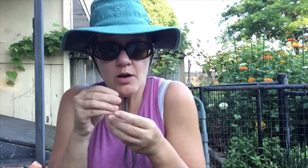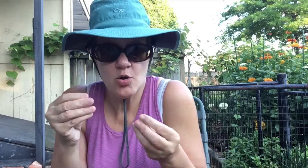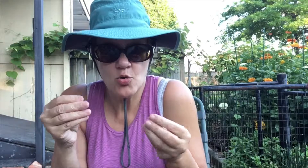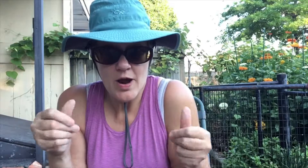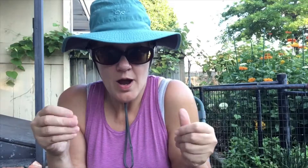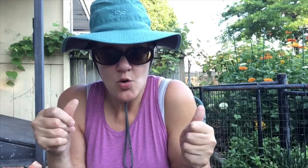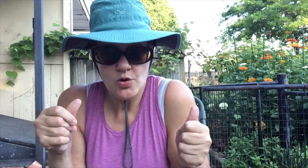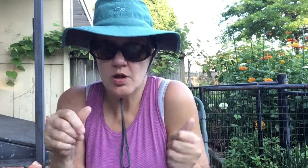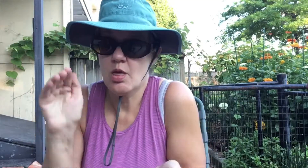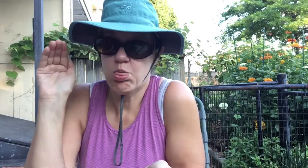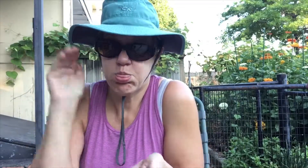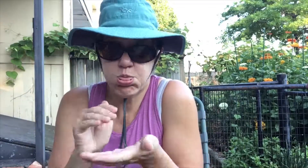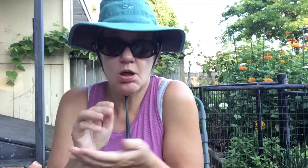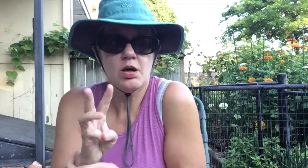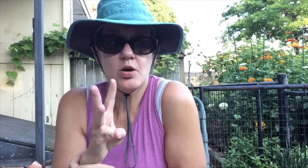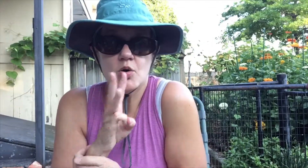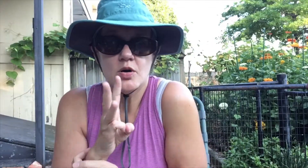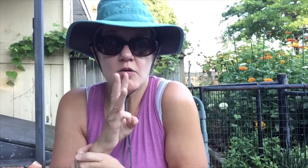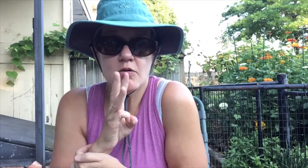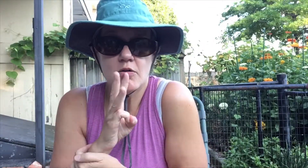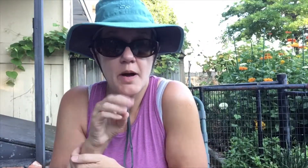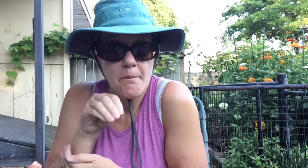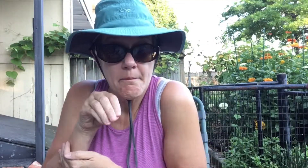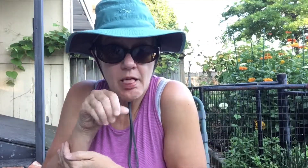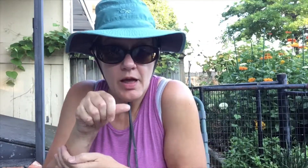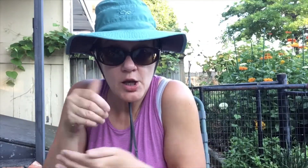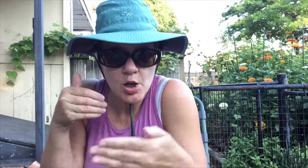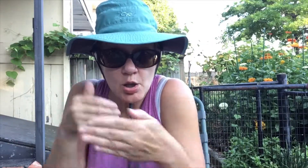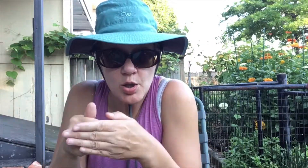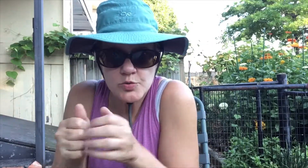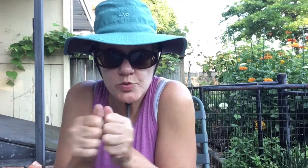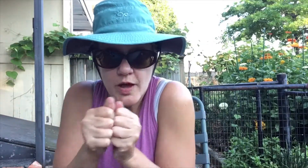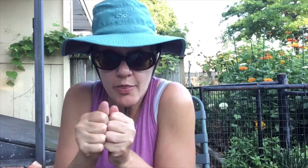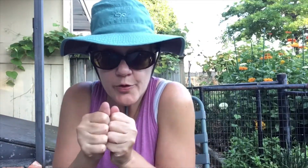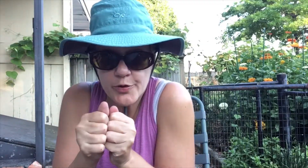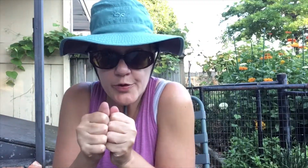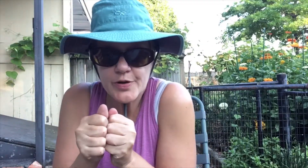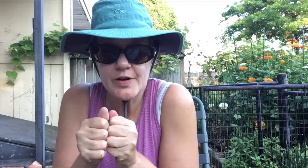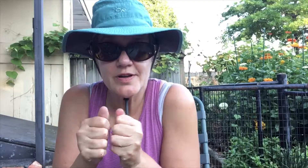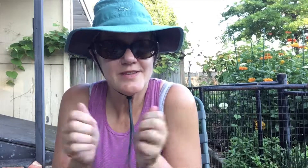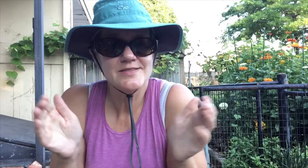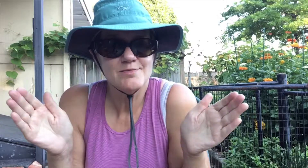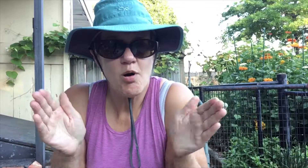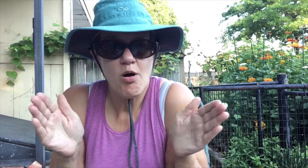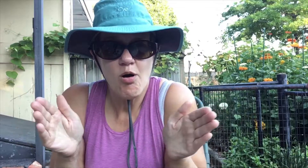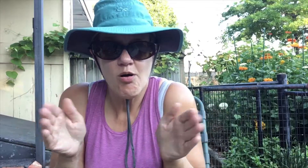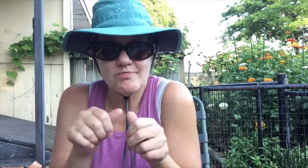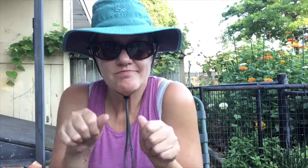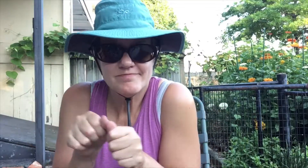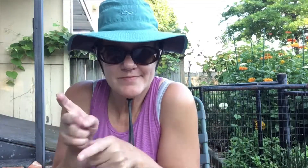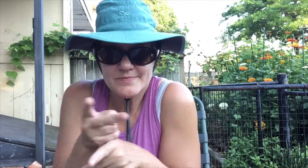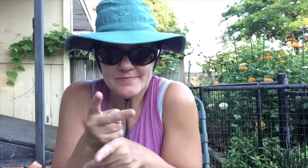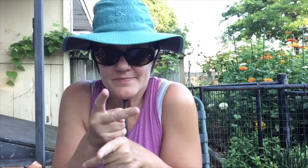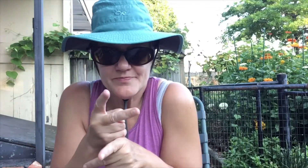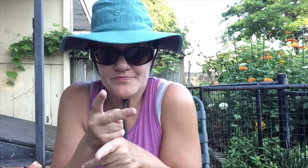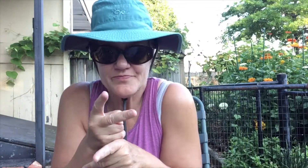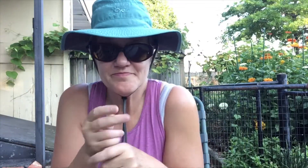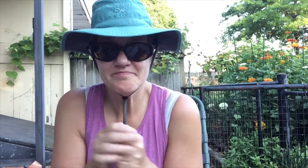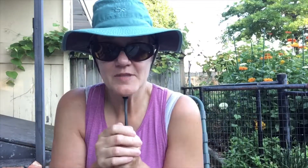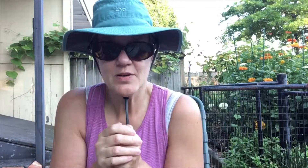they don't dry out as quickly as in individual pots and flats. You plant them really close together in a small area and it's